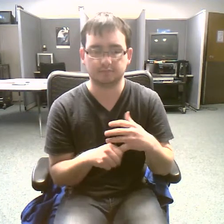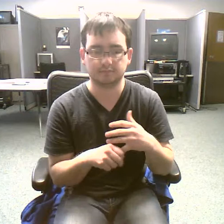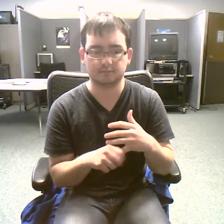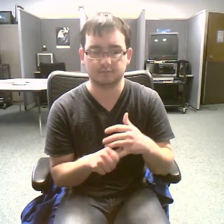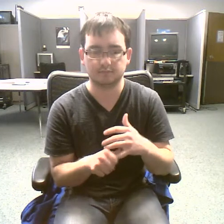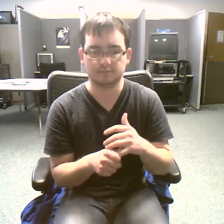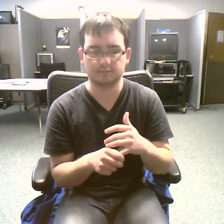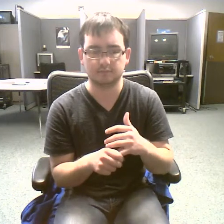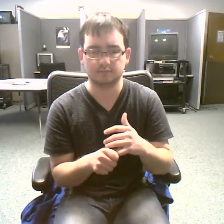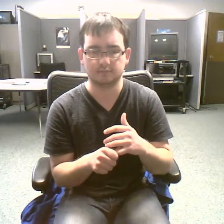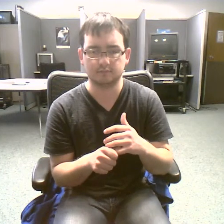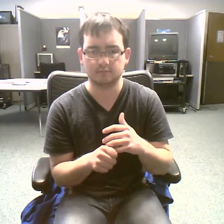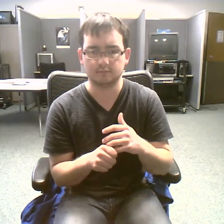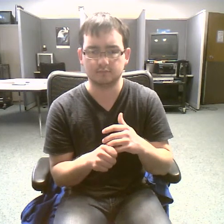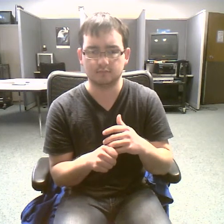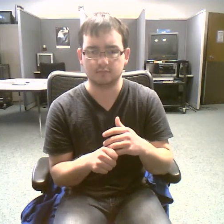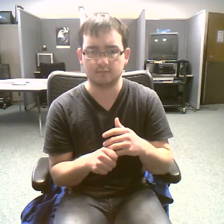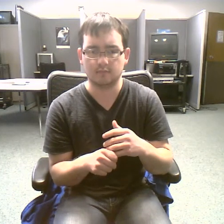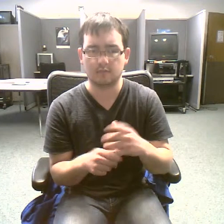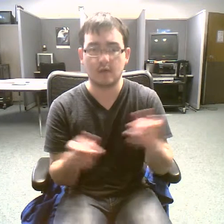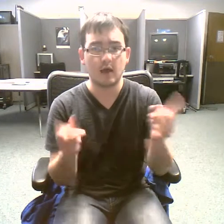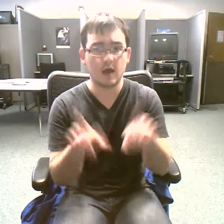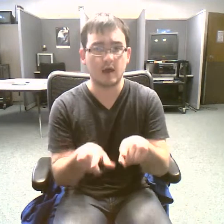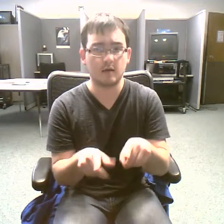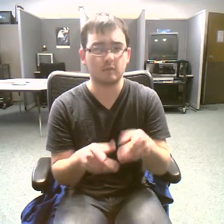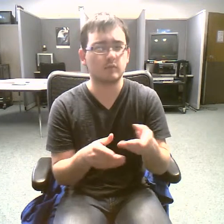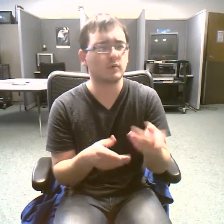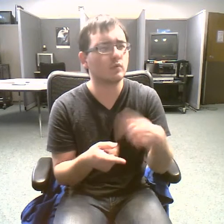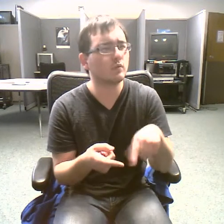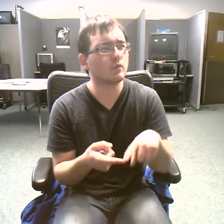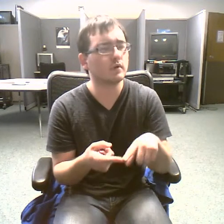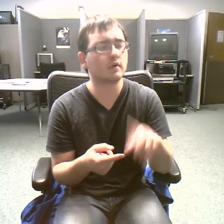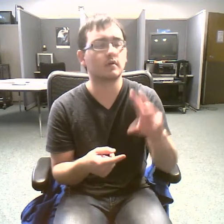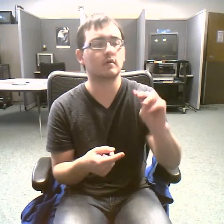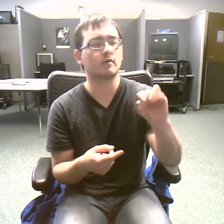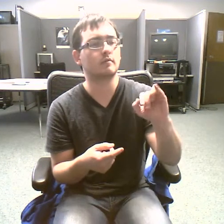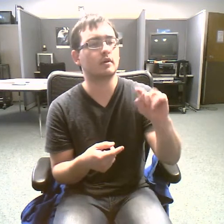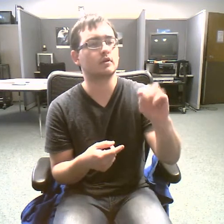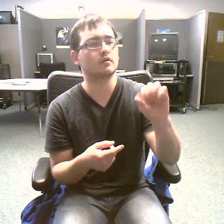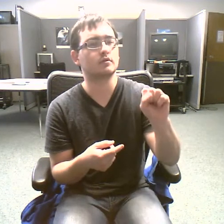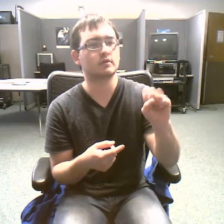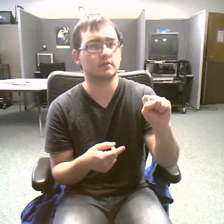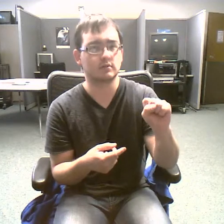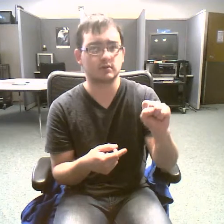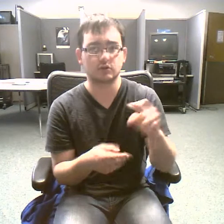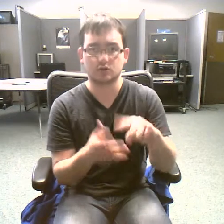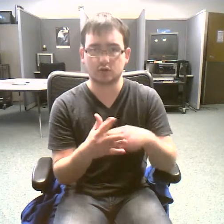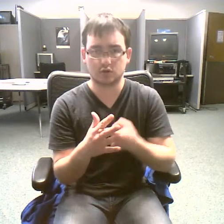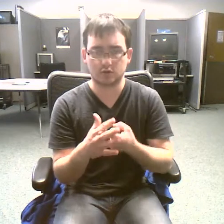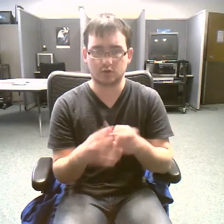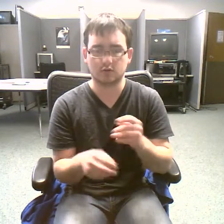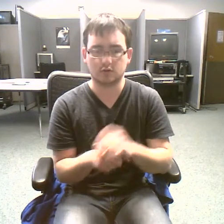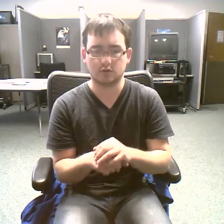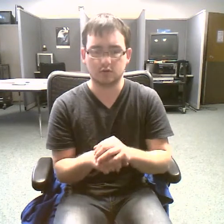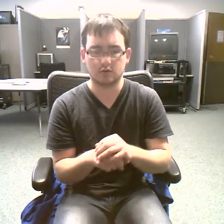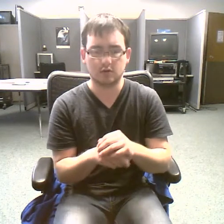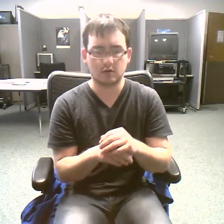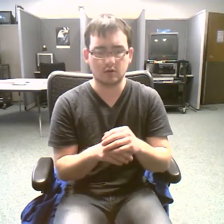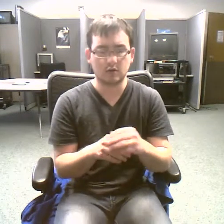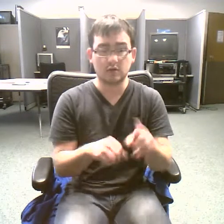when the process of mitosis occurs. You will usually find them near the nucleus, but they cannot be seen when the cell is not